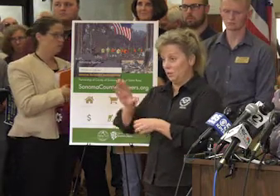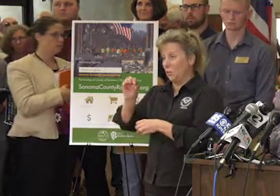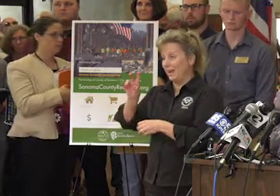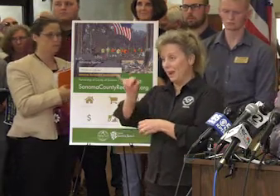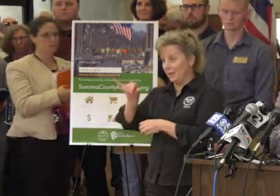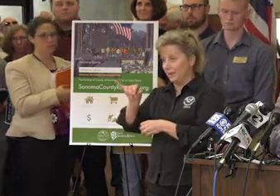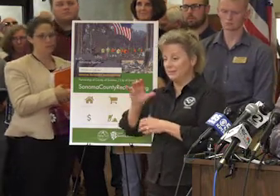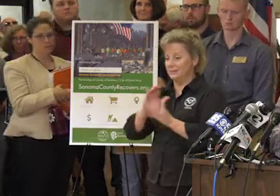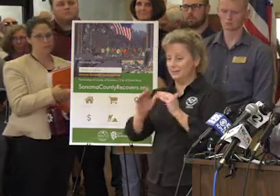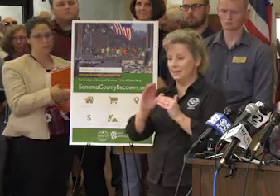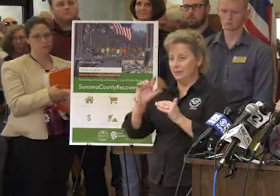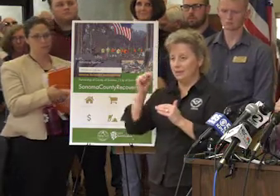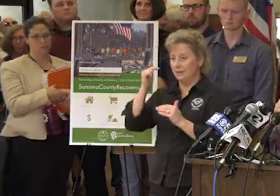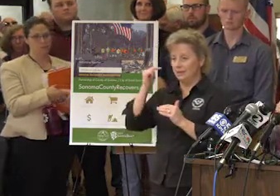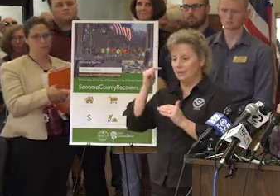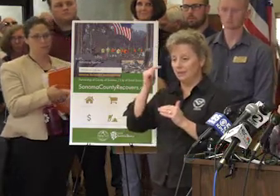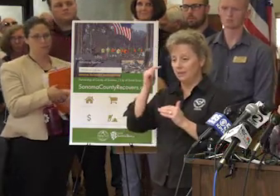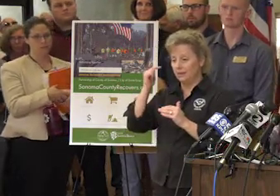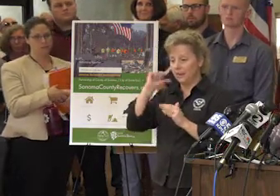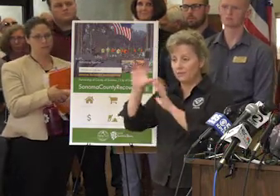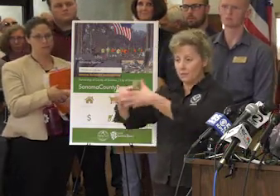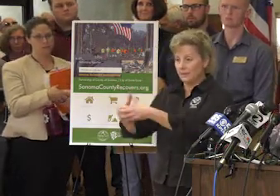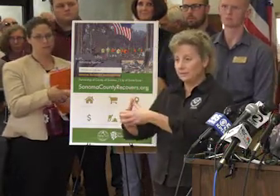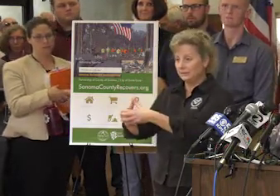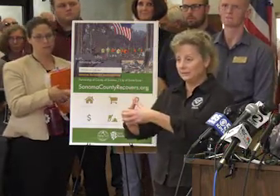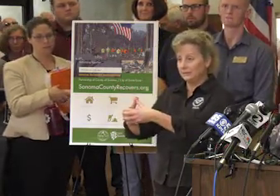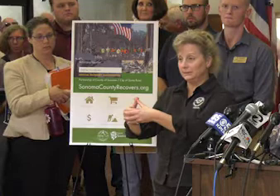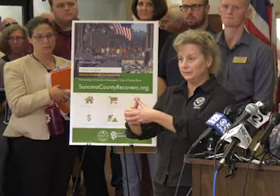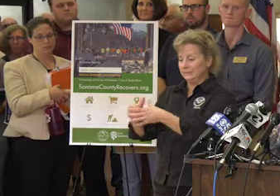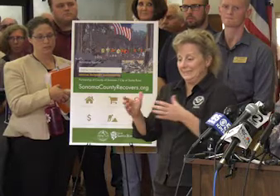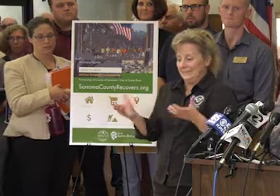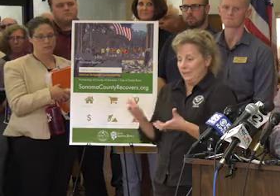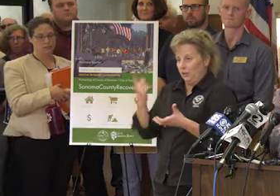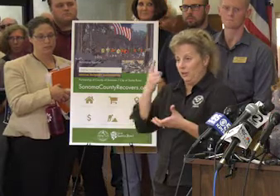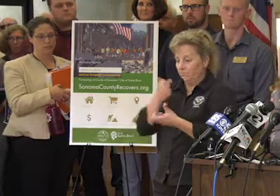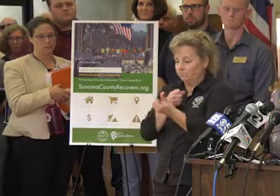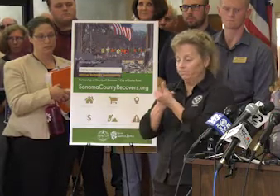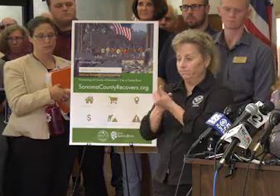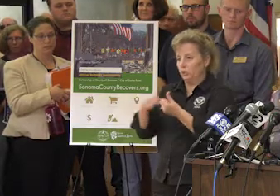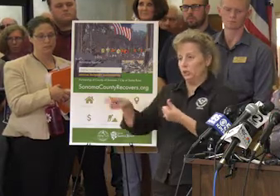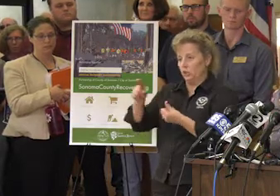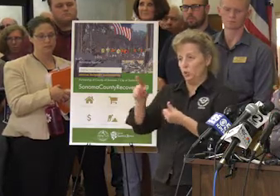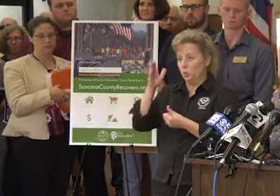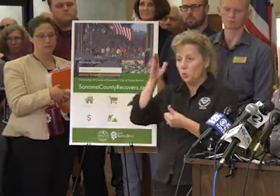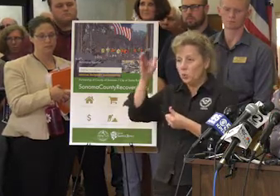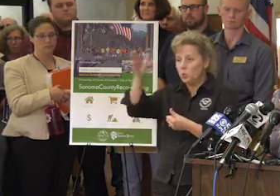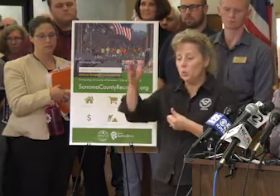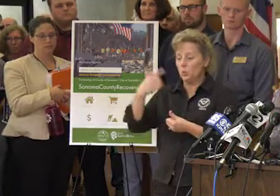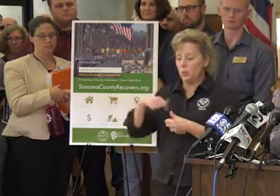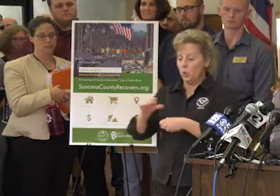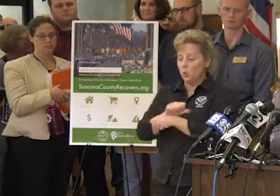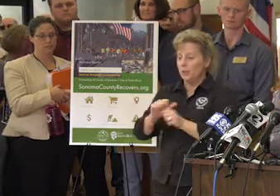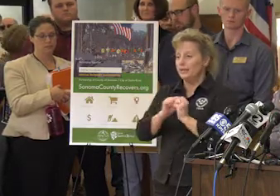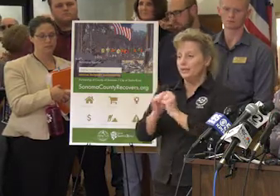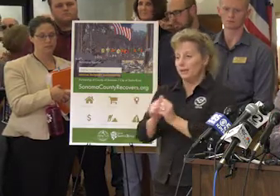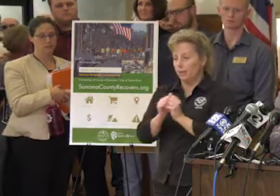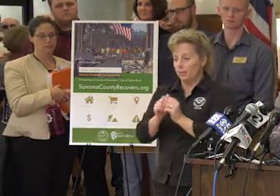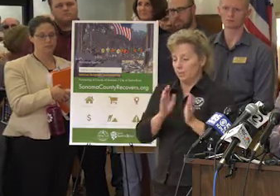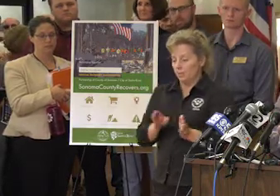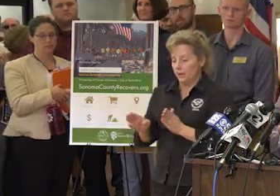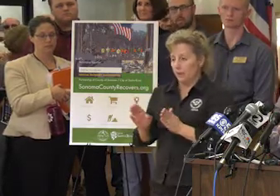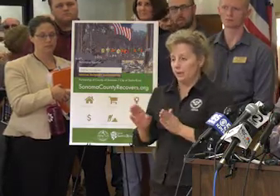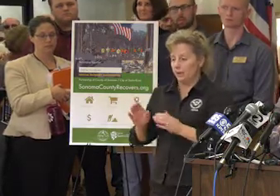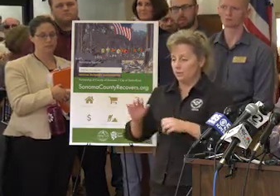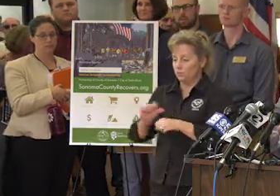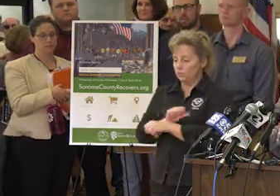and city governments are here for you in the days ahead. We are all working together, and we're going to be prepared to